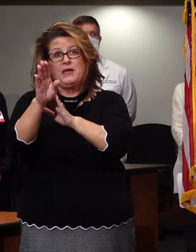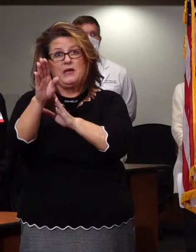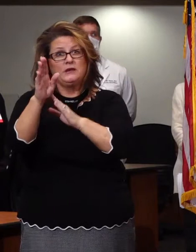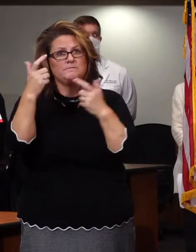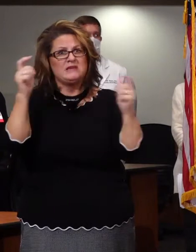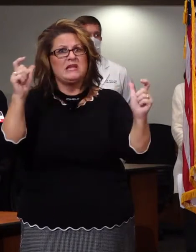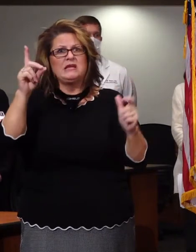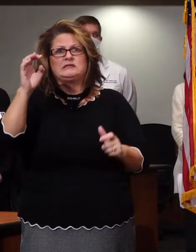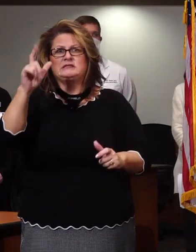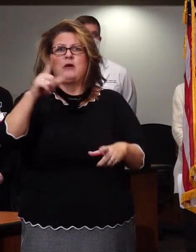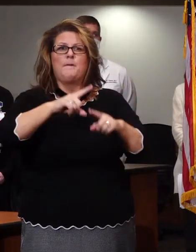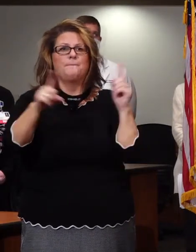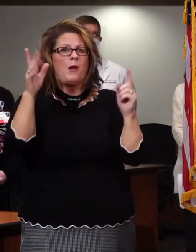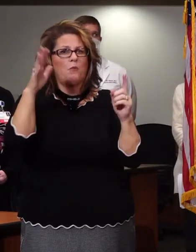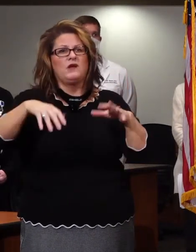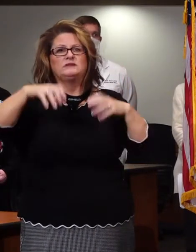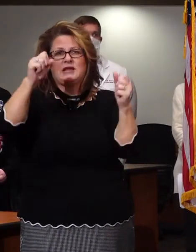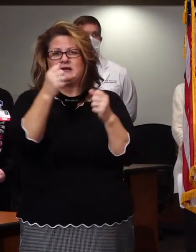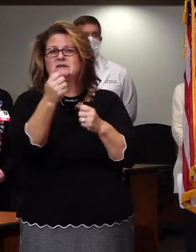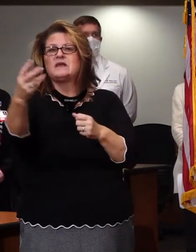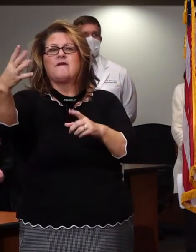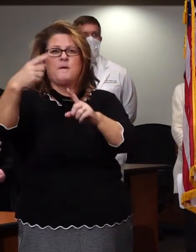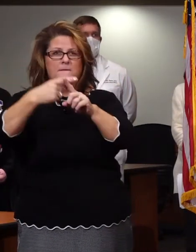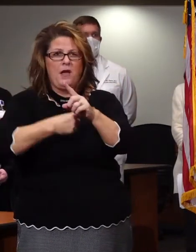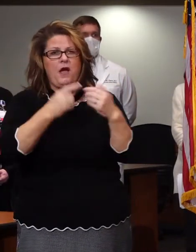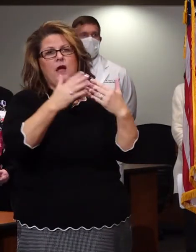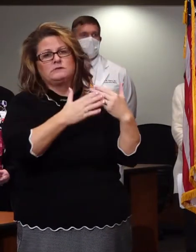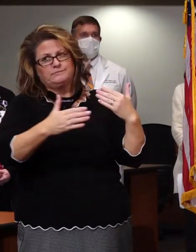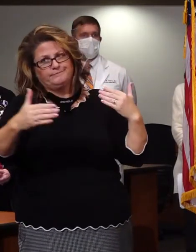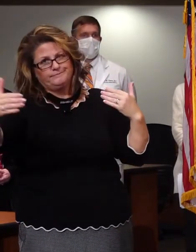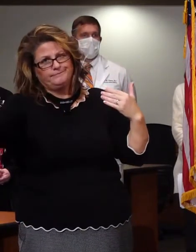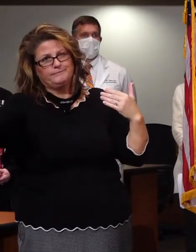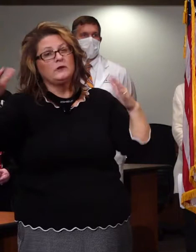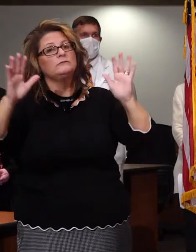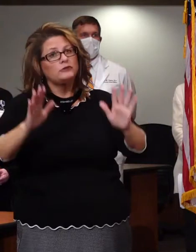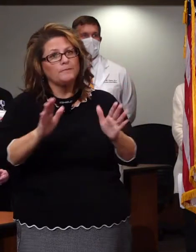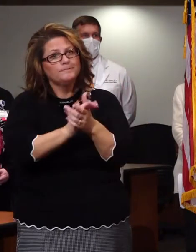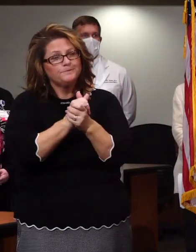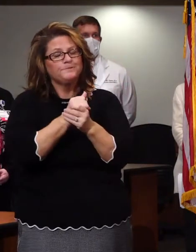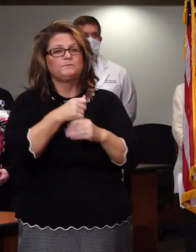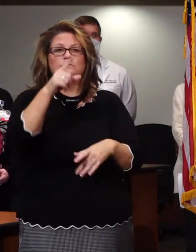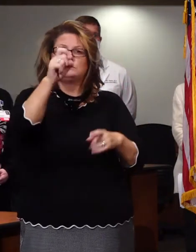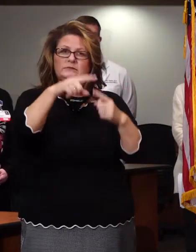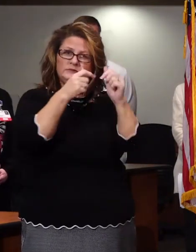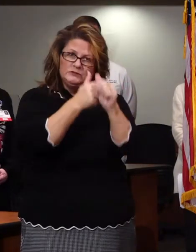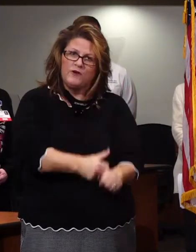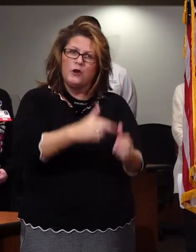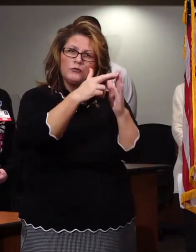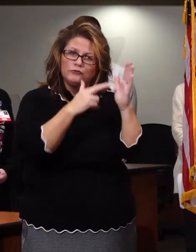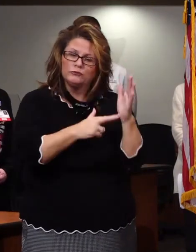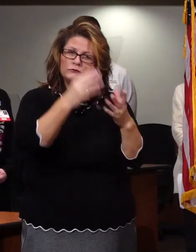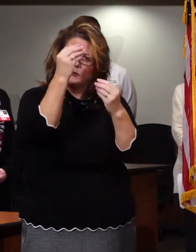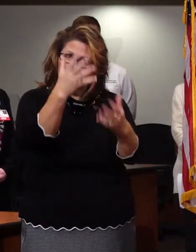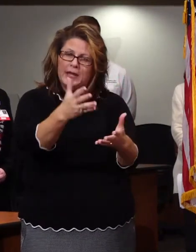before we feel the impact of that. So in the meantime, we have to redouble our efforts, follow the rules, do what we've been